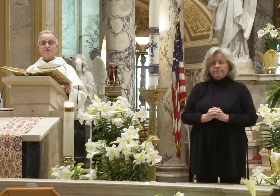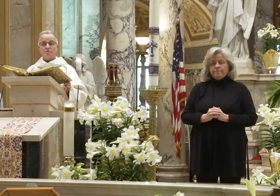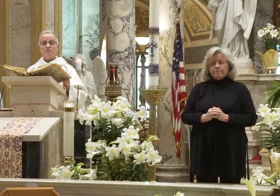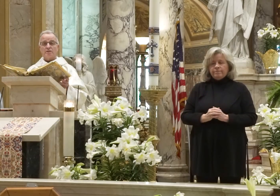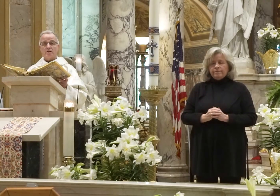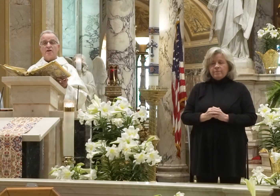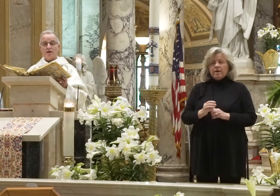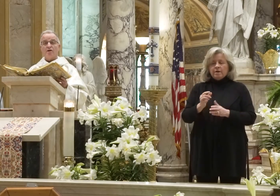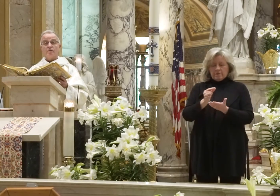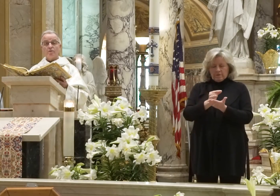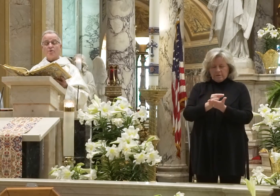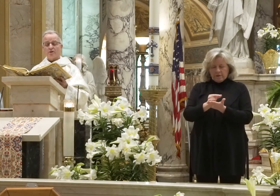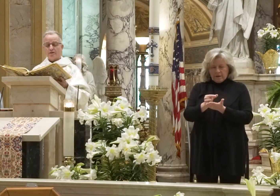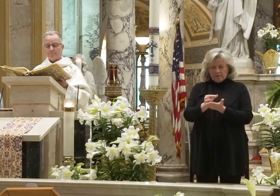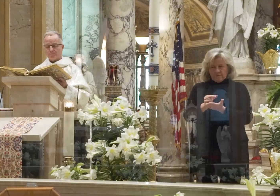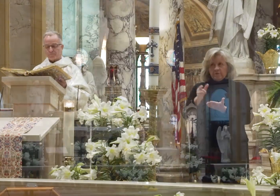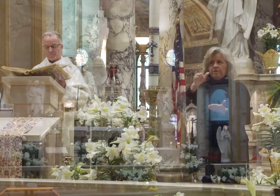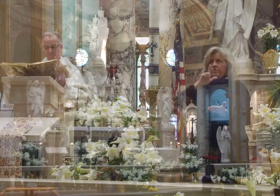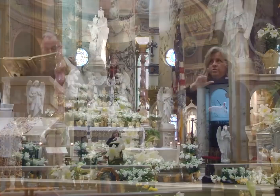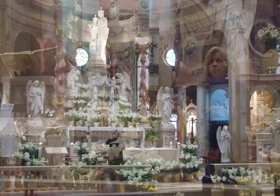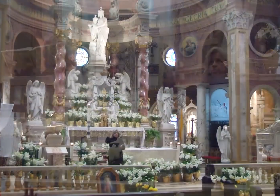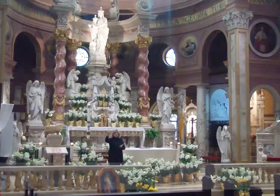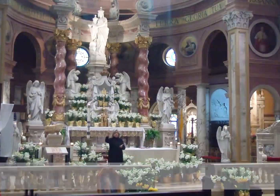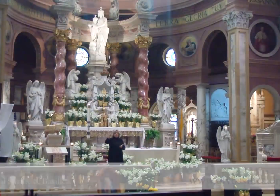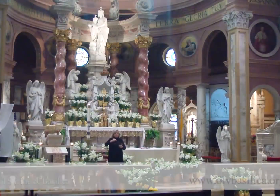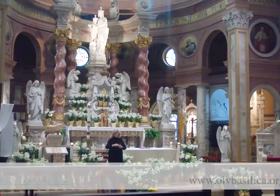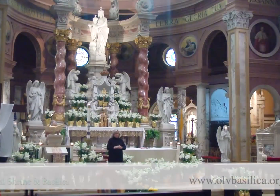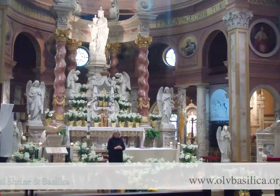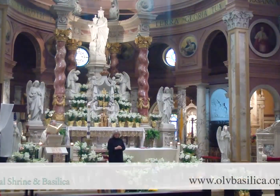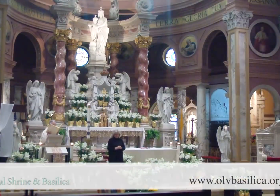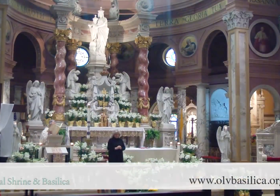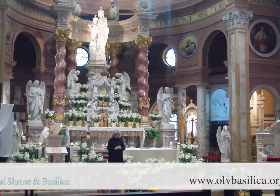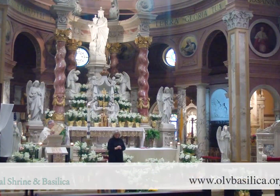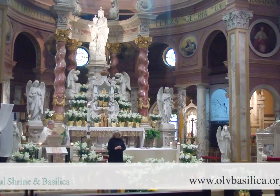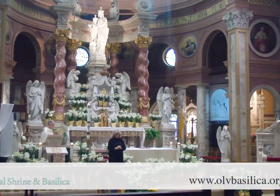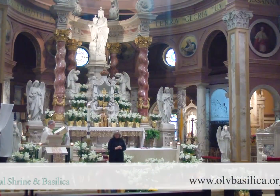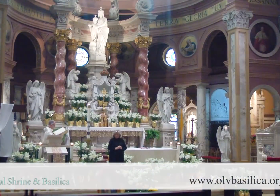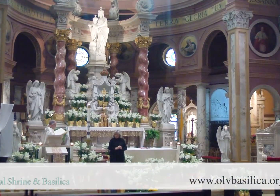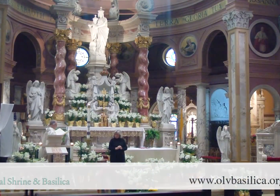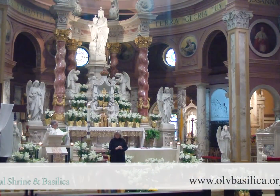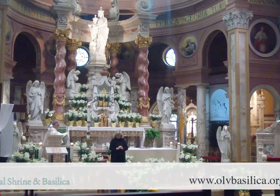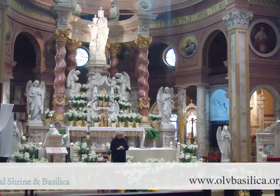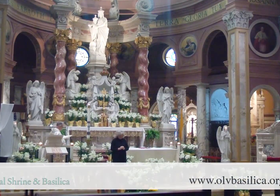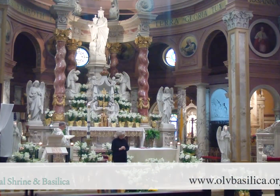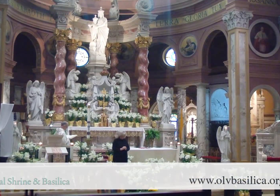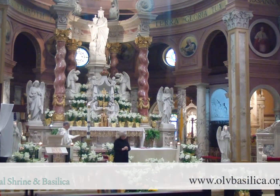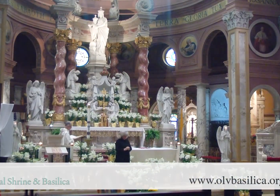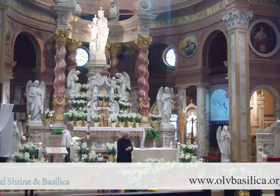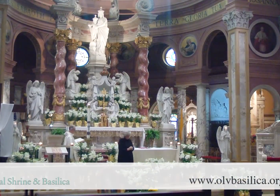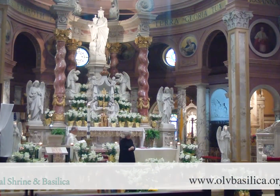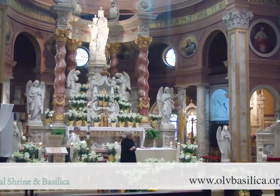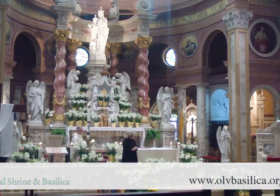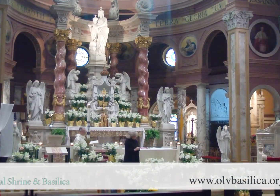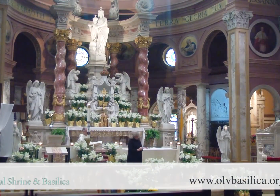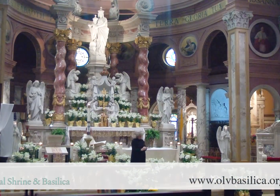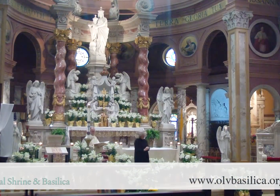The Gospel of the Lord. Praise to you, Lord Jesus Christ.